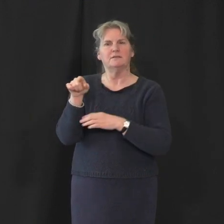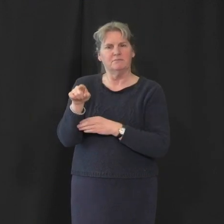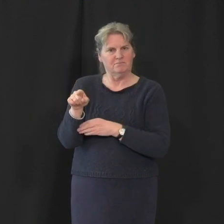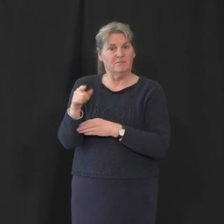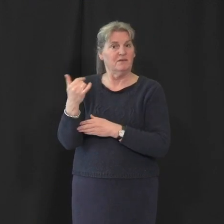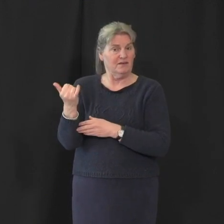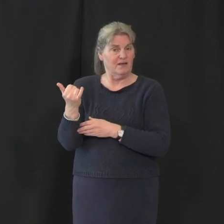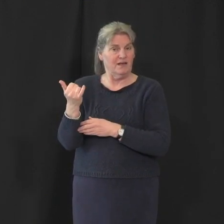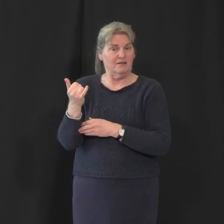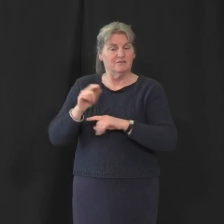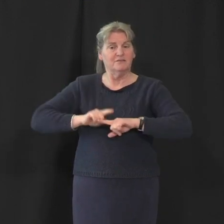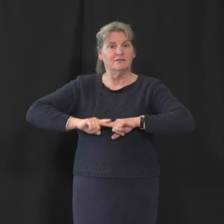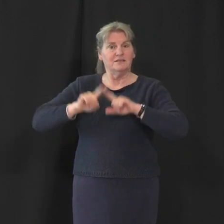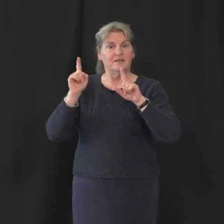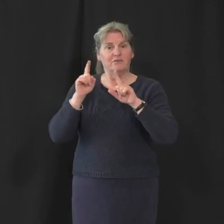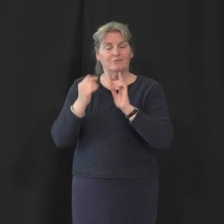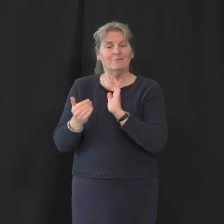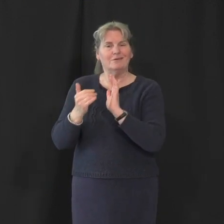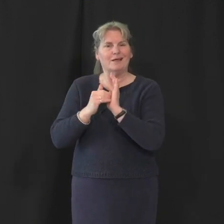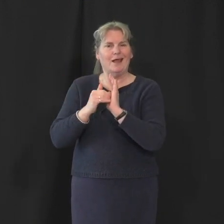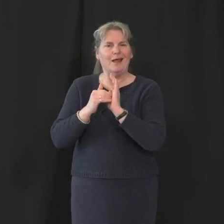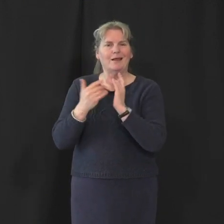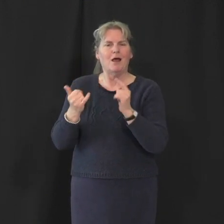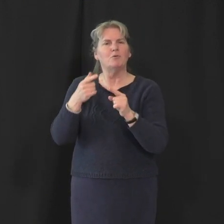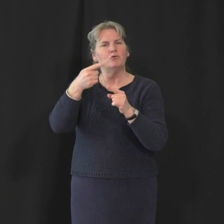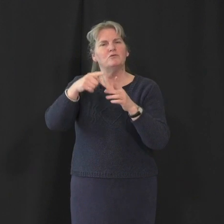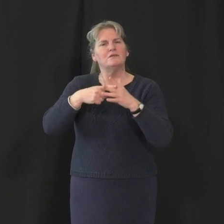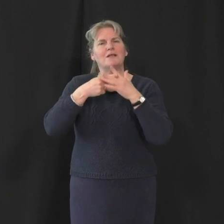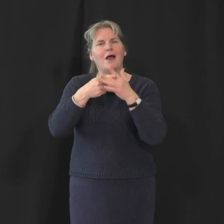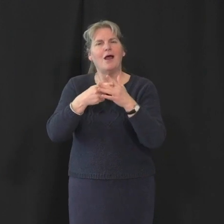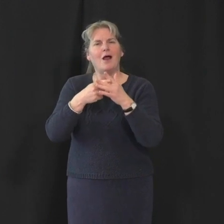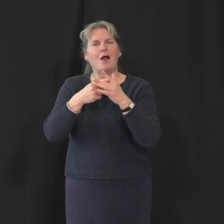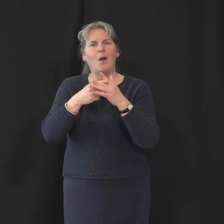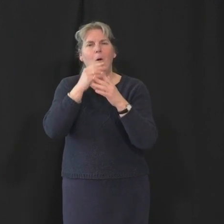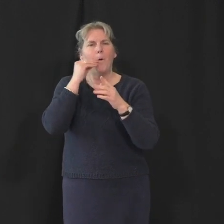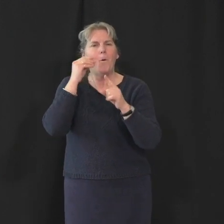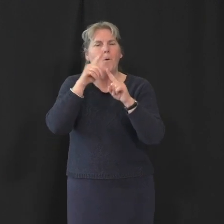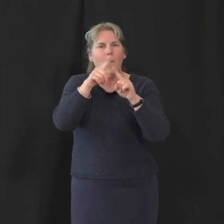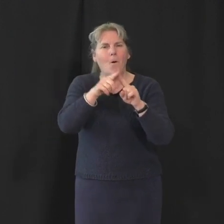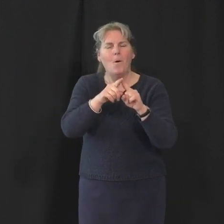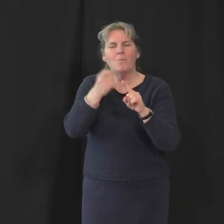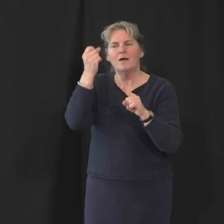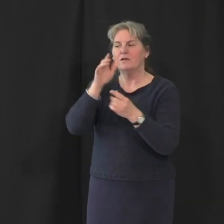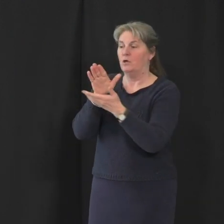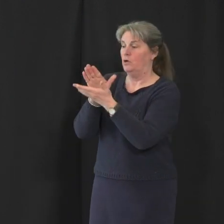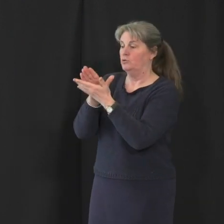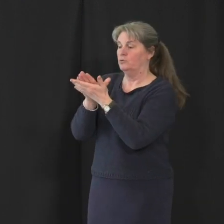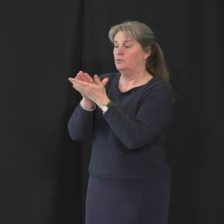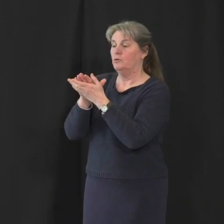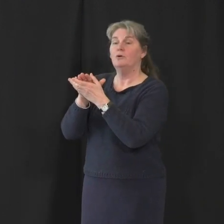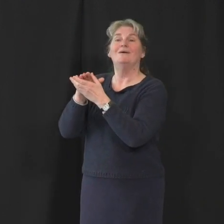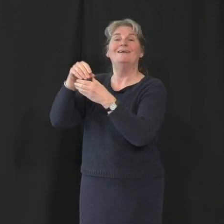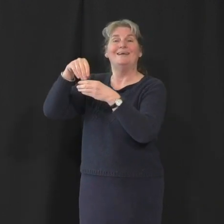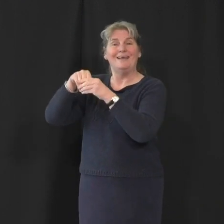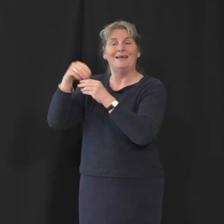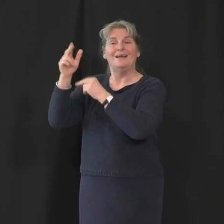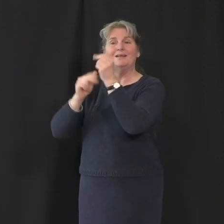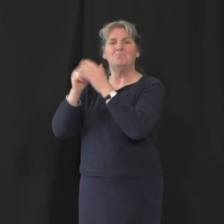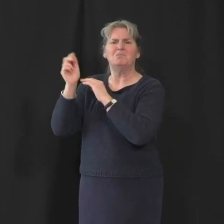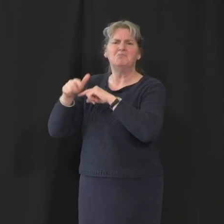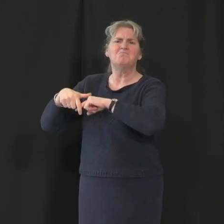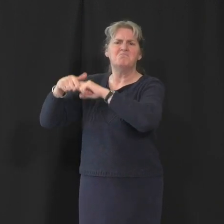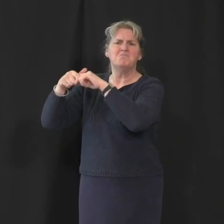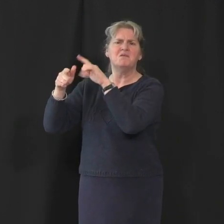that learning has resumed for students across the Yukon. The decision to suspend face-to-face classes will